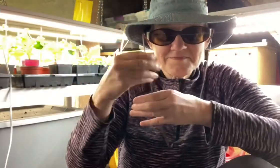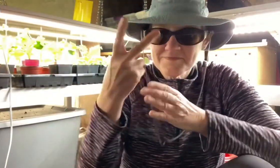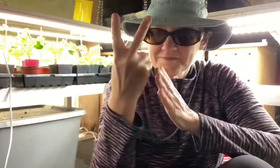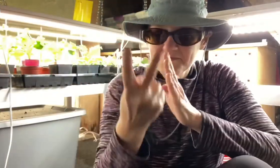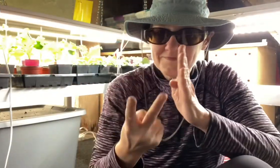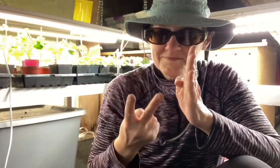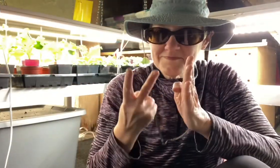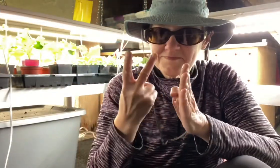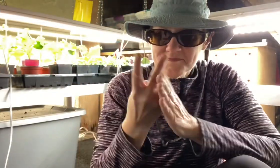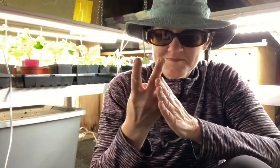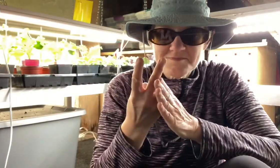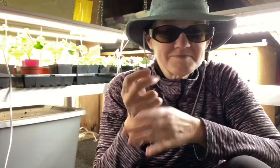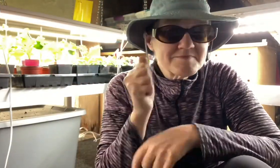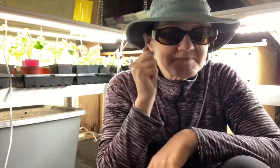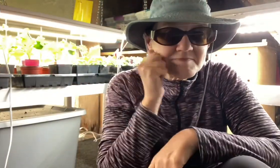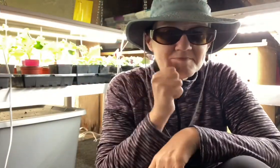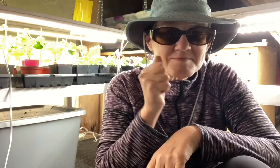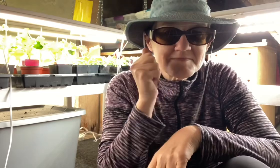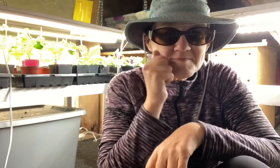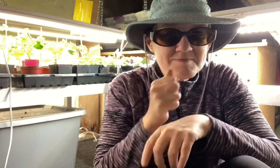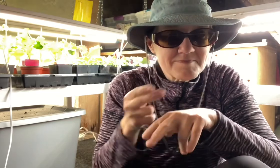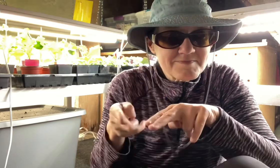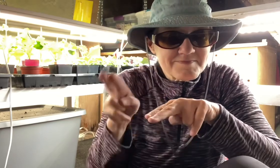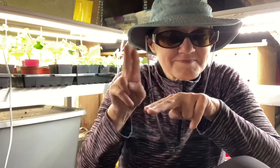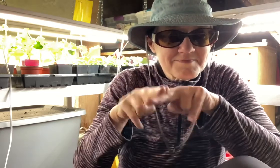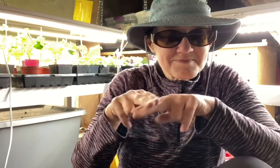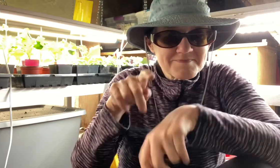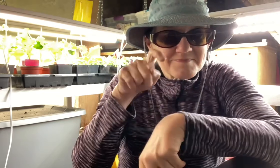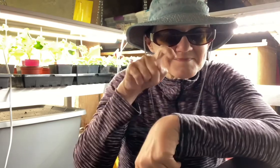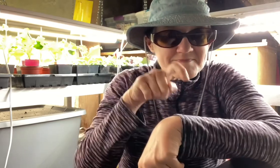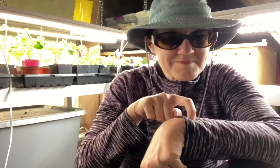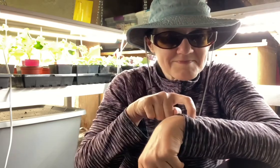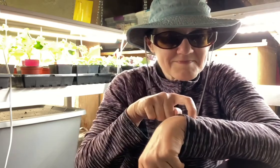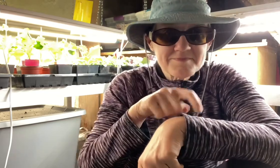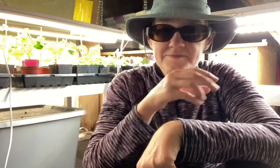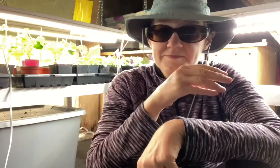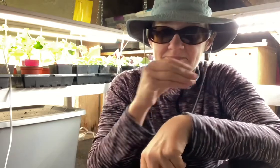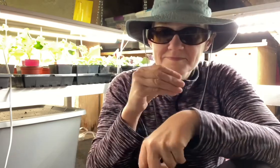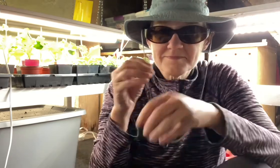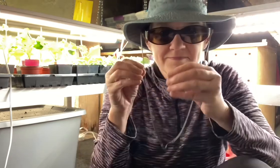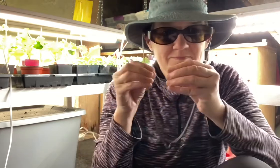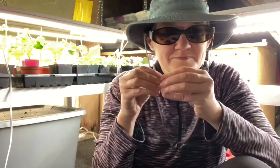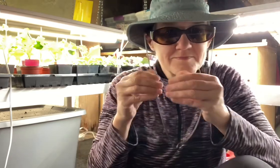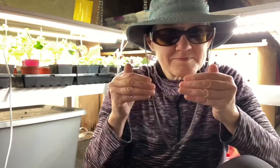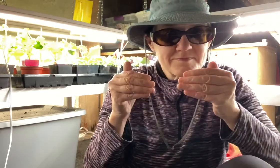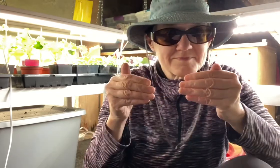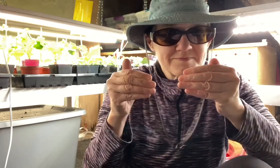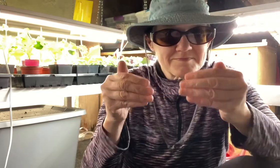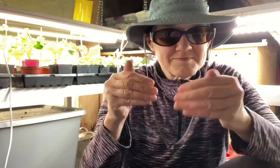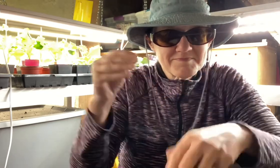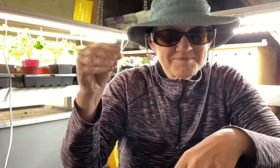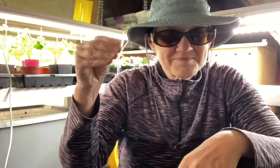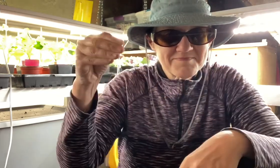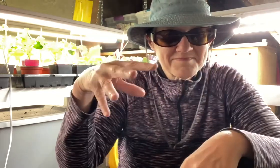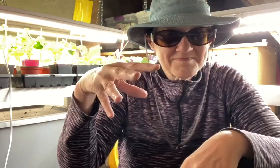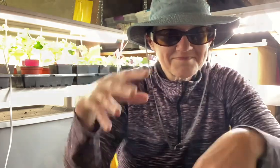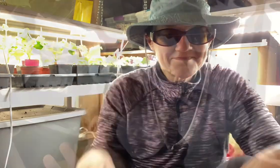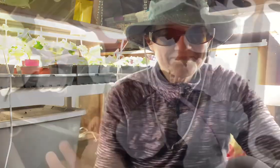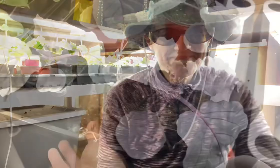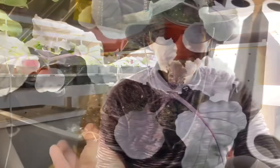Today we're only going to leave it outside for 2 hours, but every day we'll increase and give it more time and get it closer and closer to the